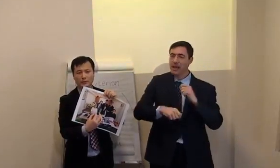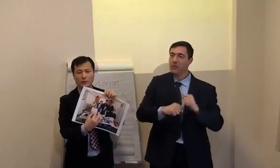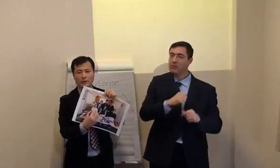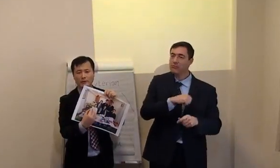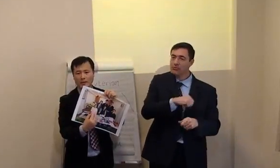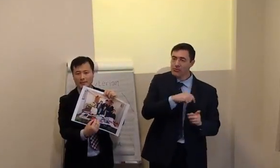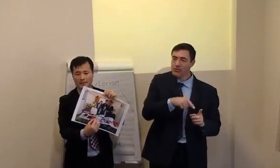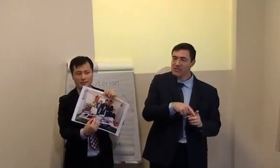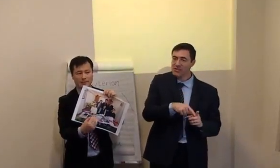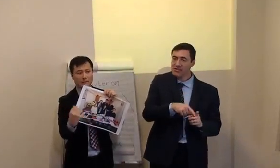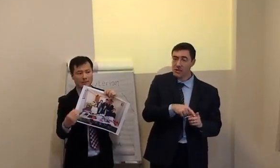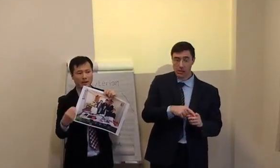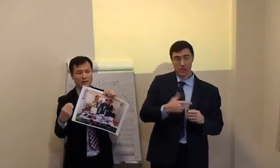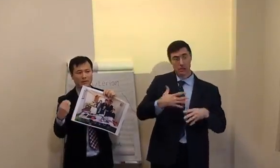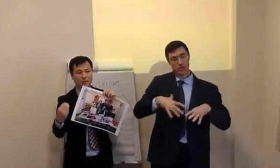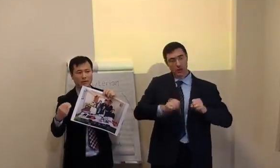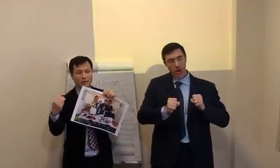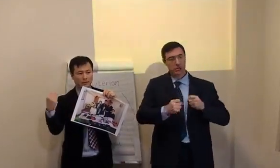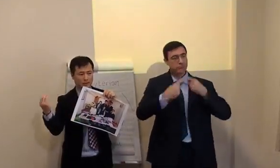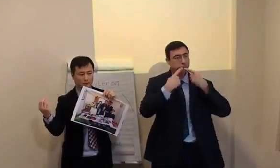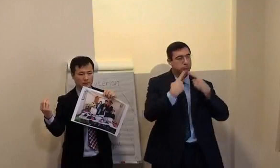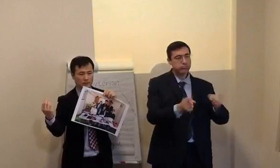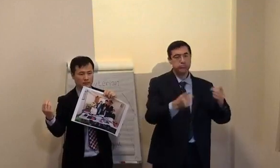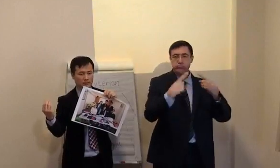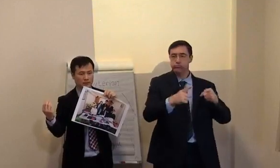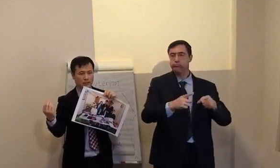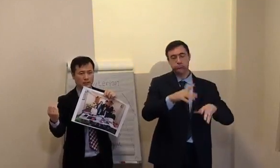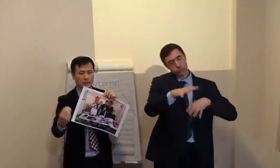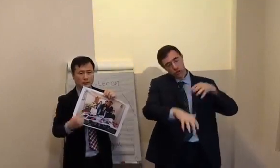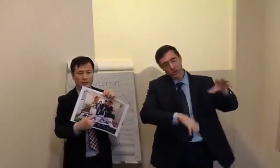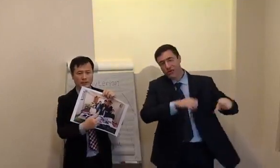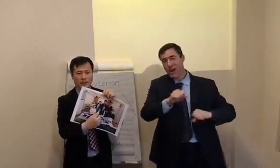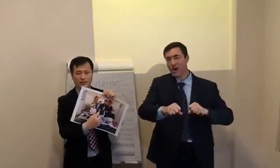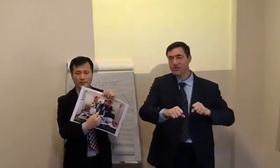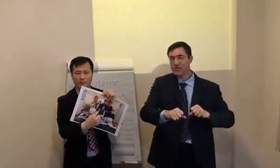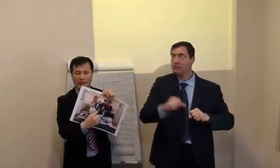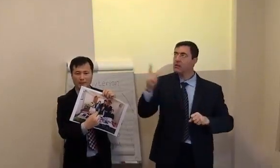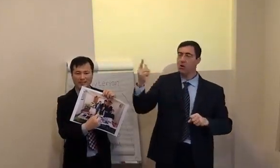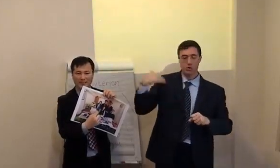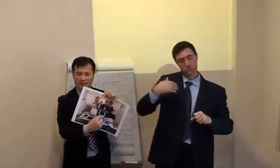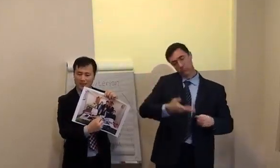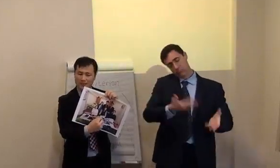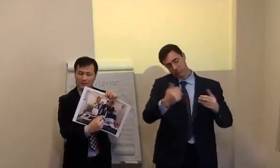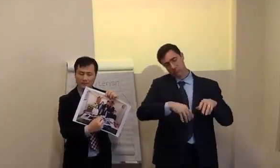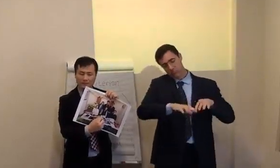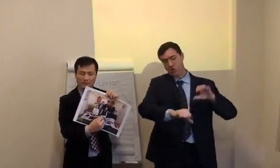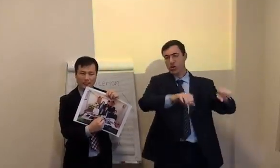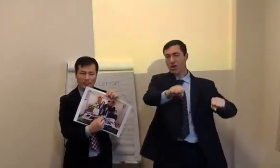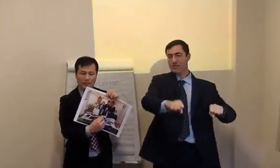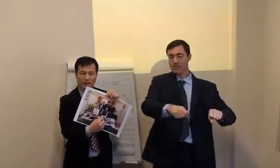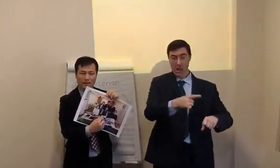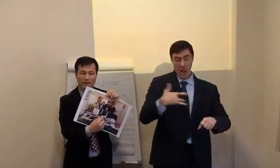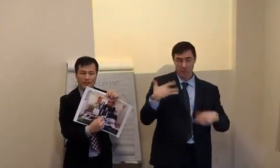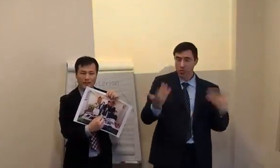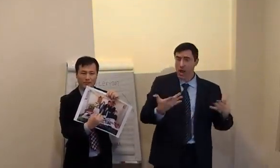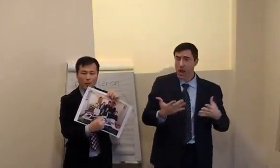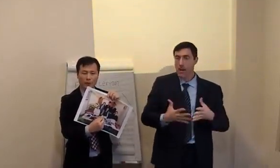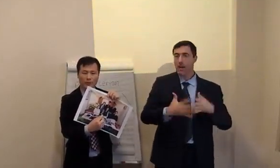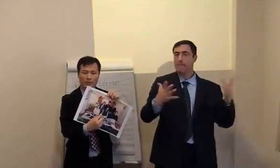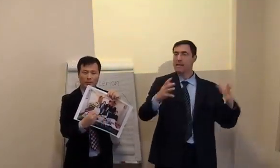also evangelist by the calling of God. He lived in very big city. He boldly